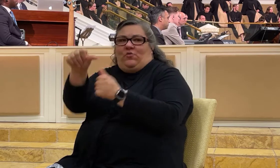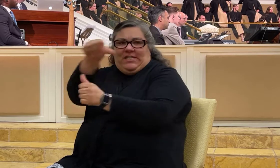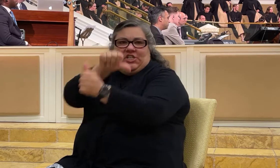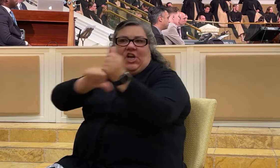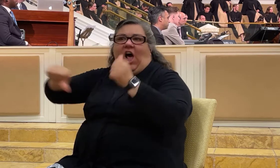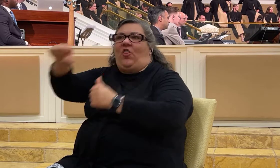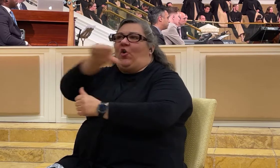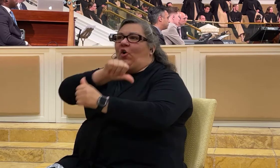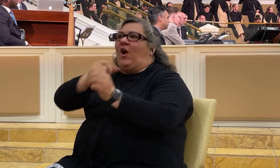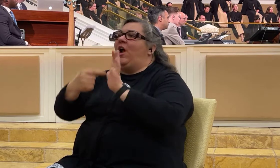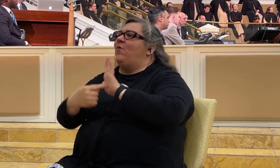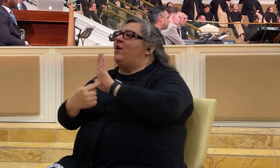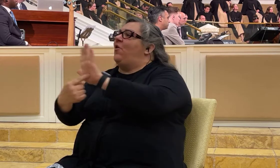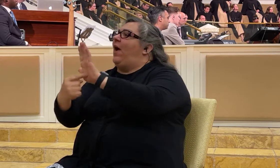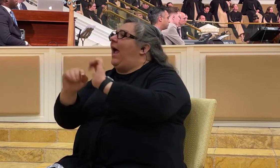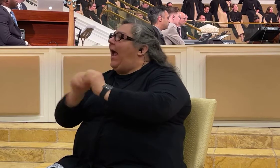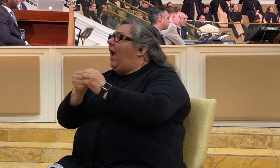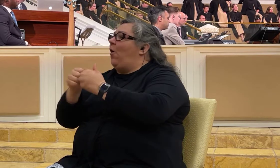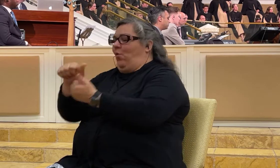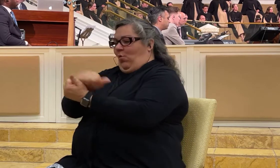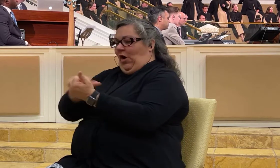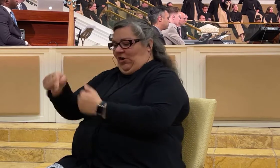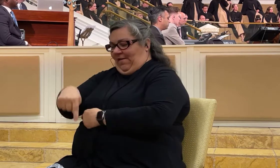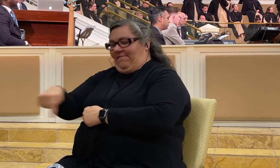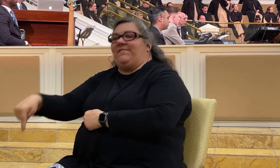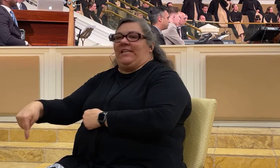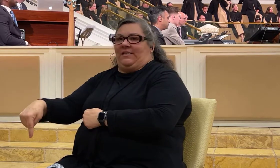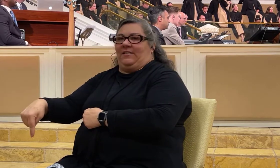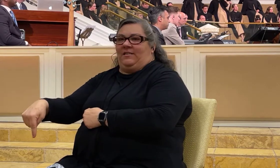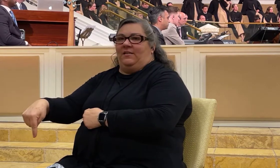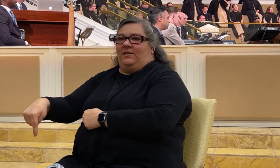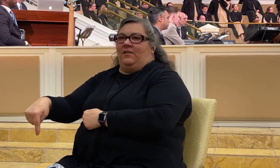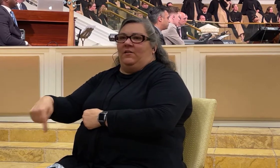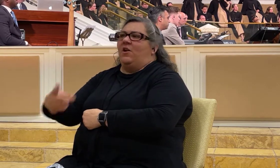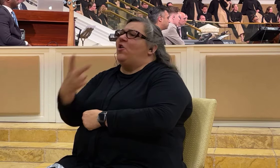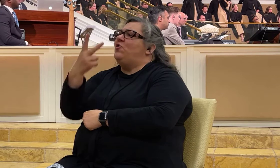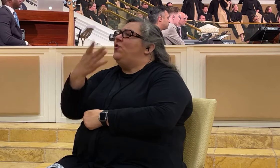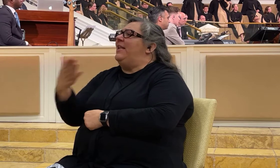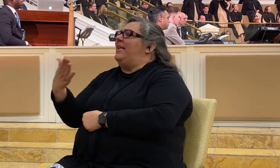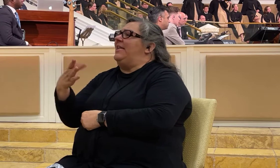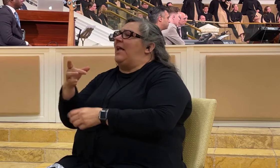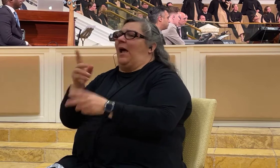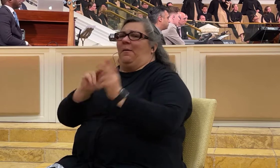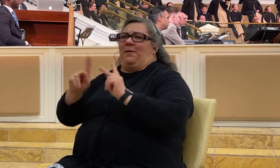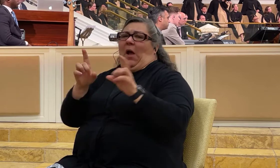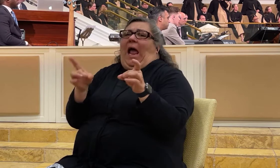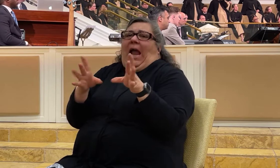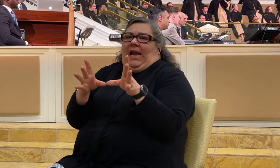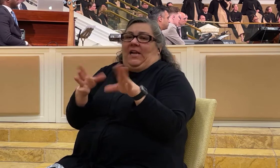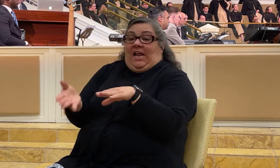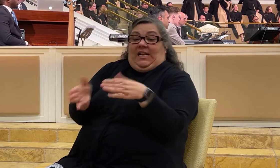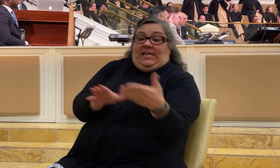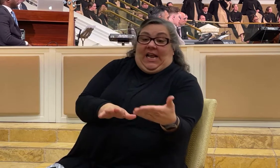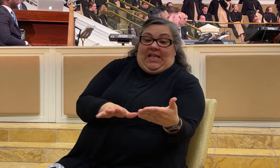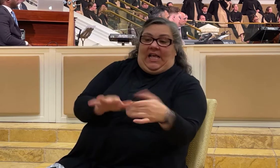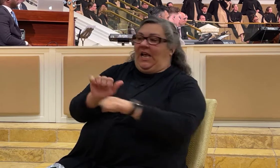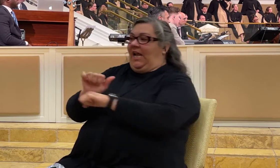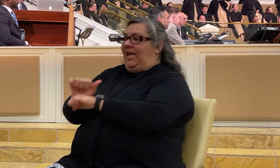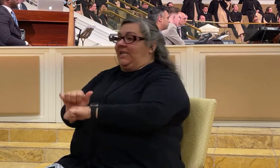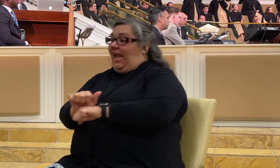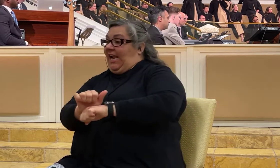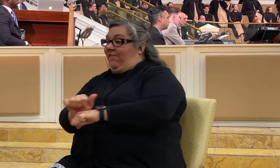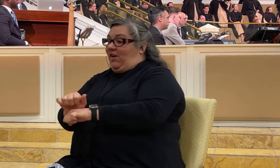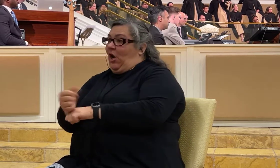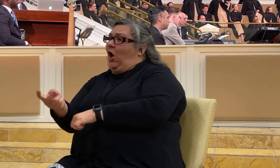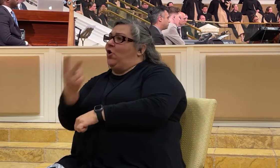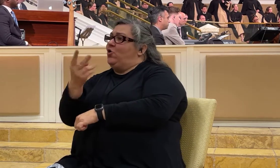that is symbolized by the washing of feet. So the two things that humans hate the worst, which is death and slavery, are the